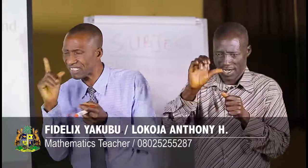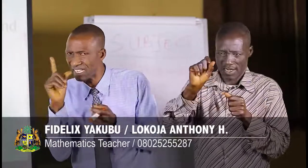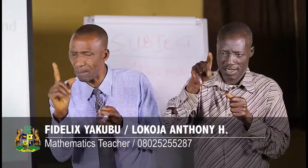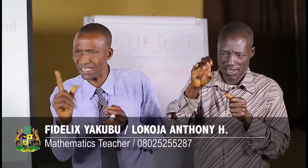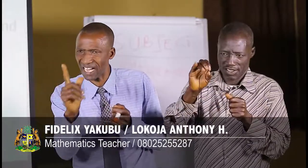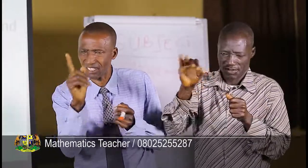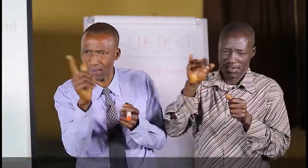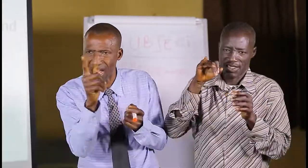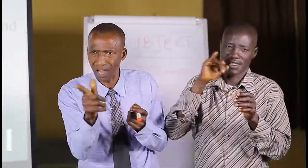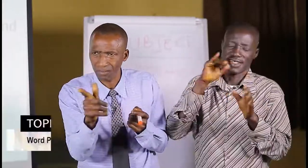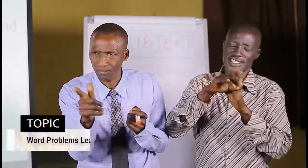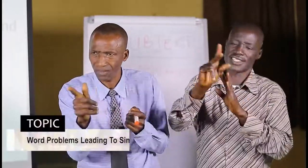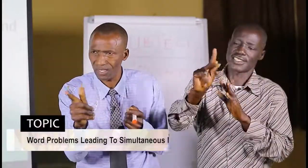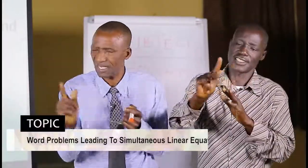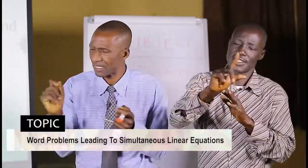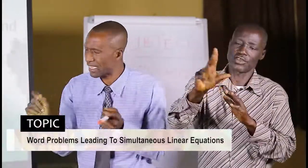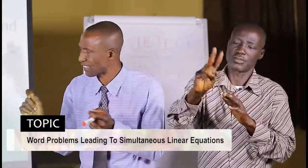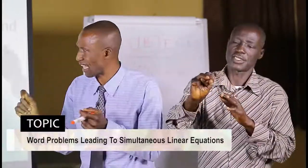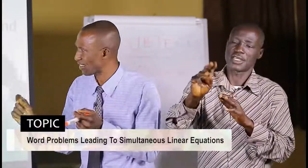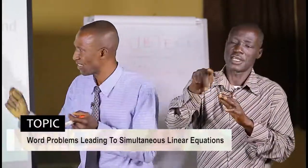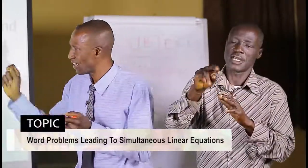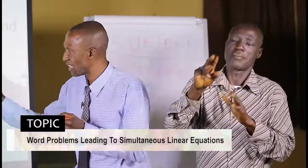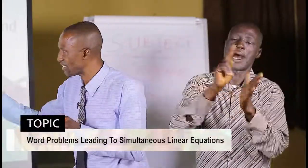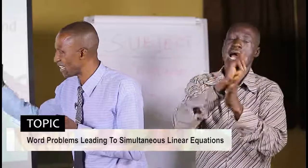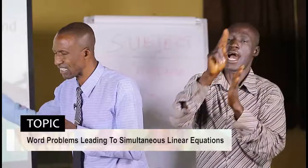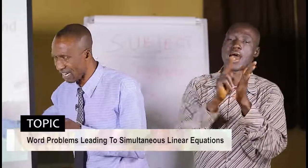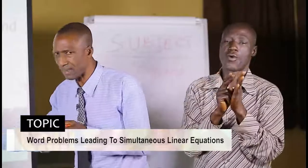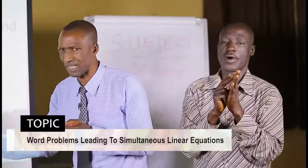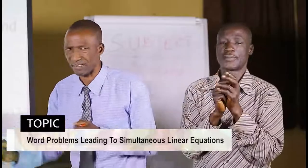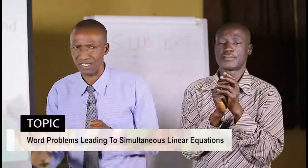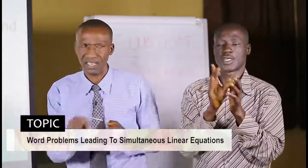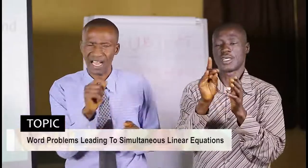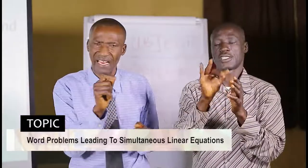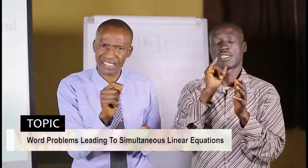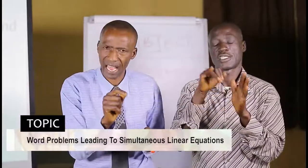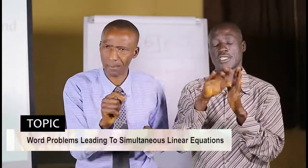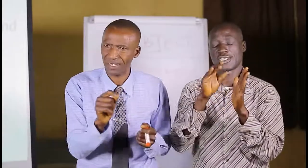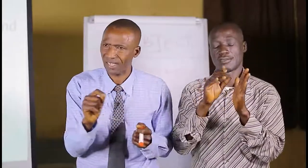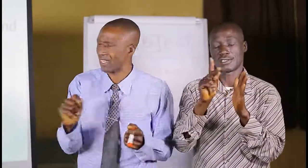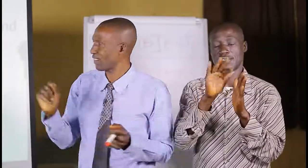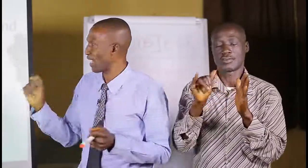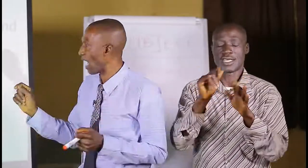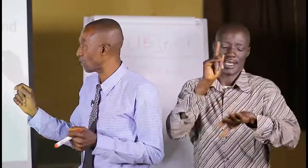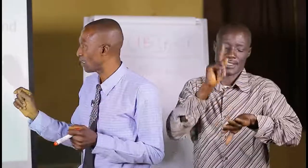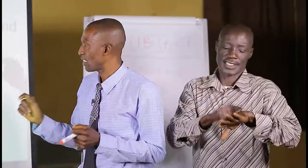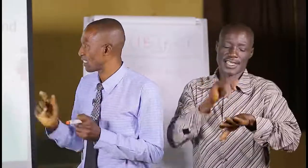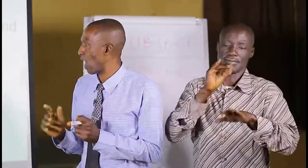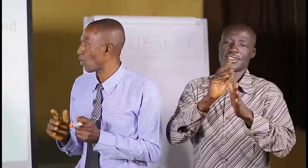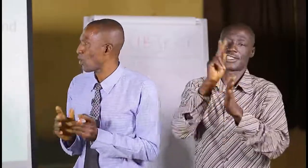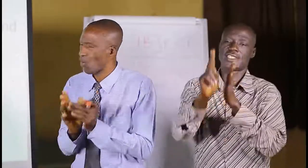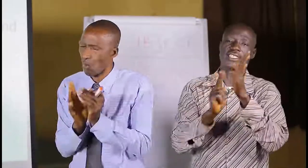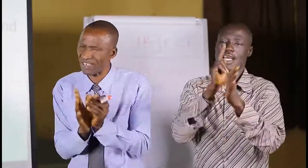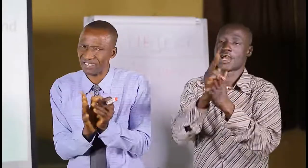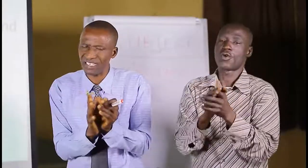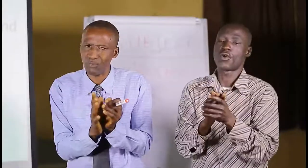here is kilometers per hour. Distance is in kilometers, and time is in hour.